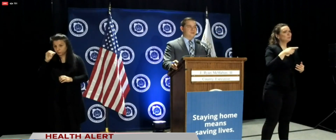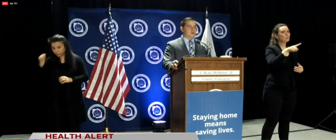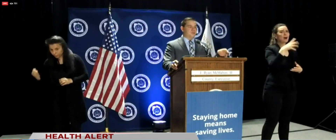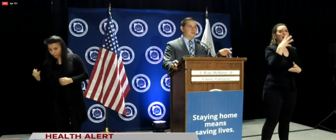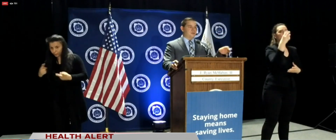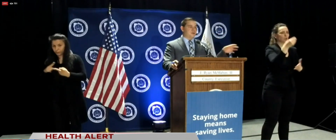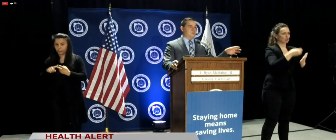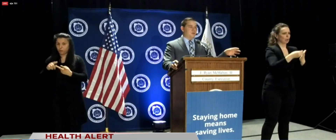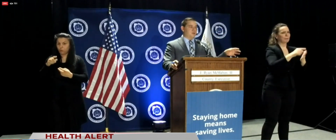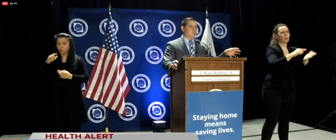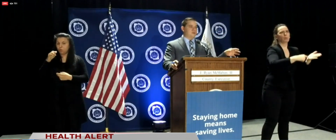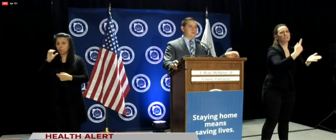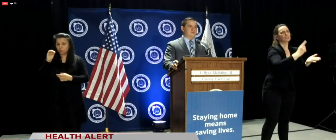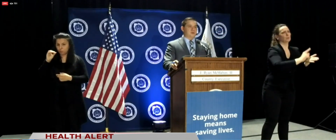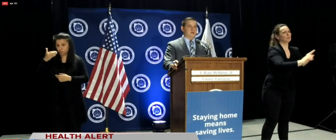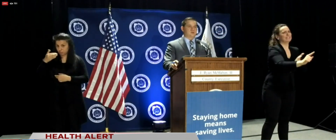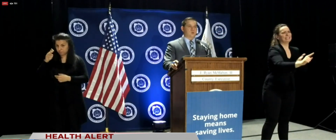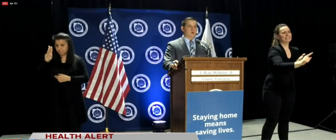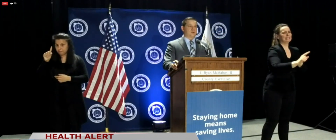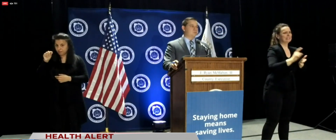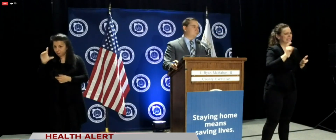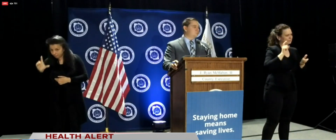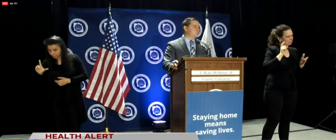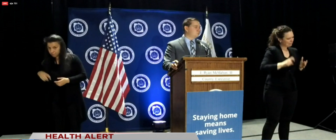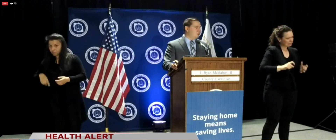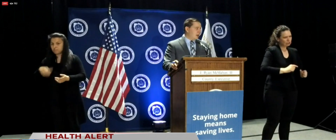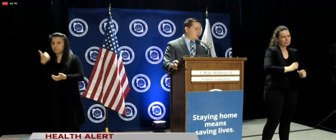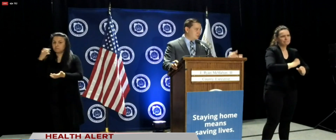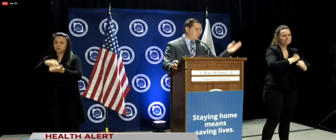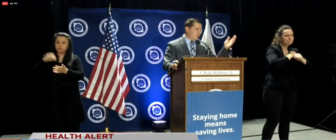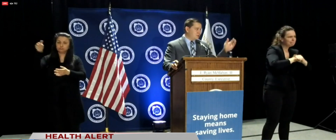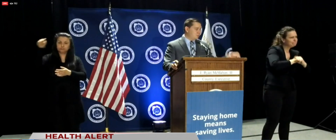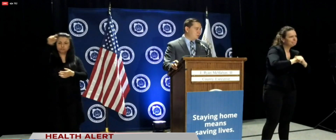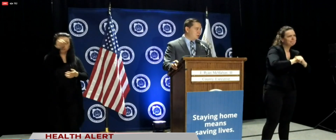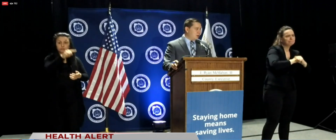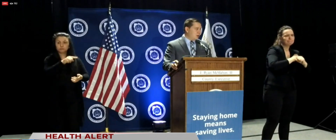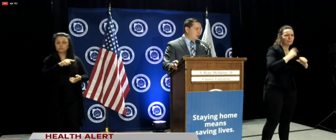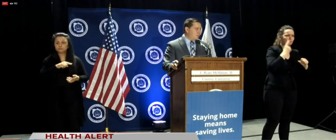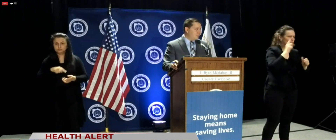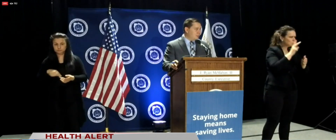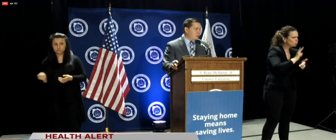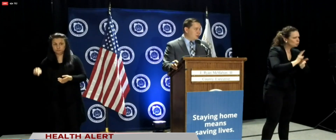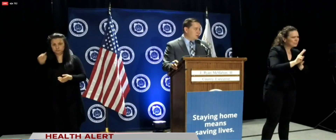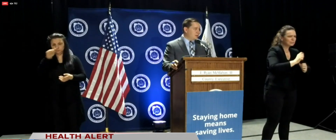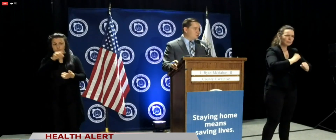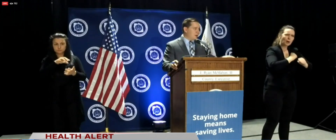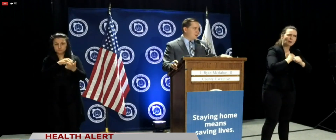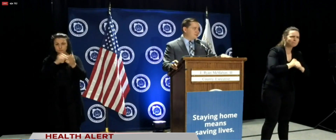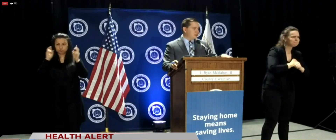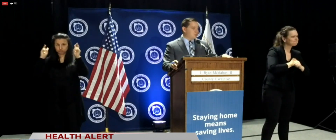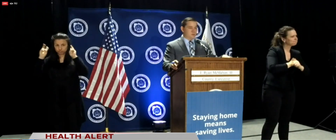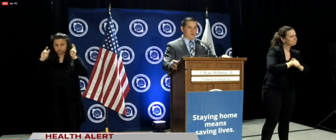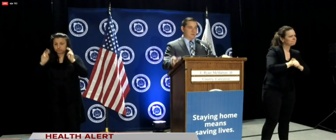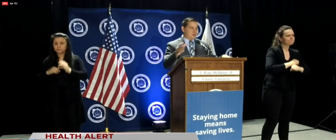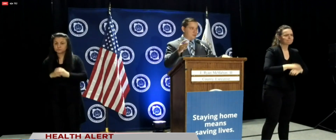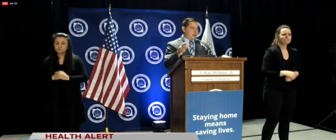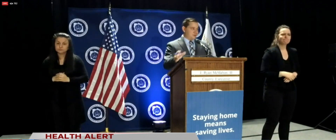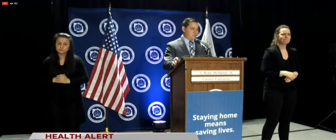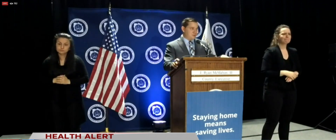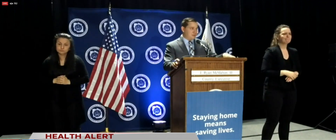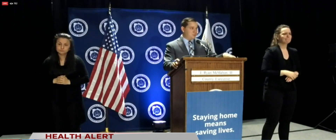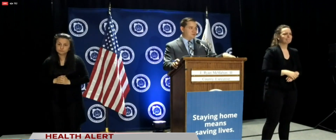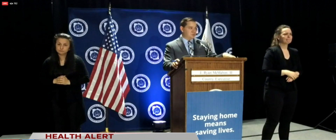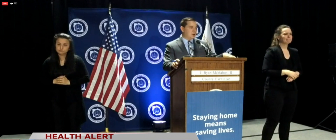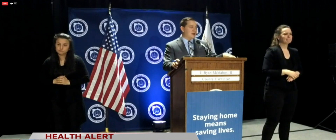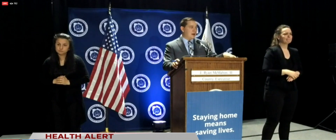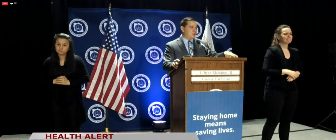Because these are all things other places have done and it's worked. But yeah, to your point, Tim, that's why saying when we talk about the apex, maybe